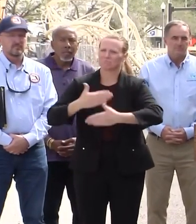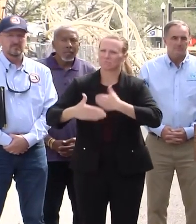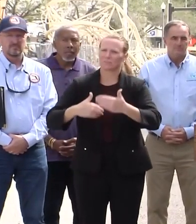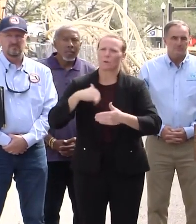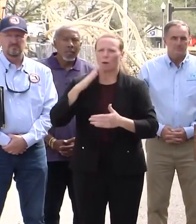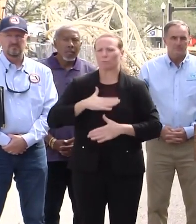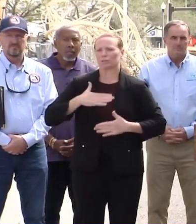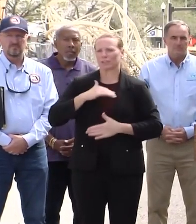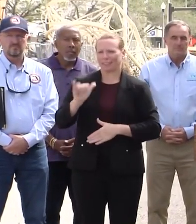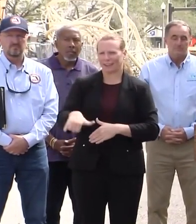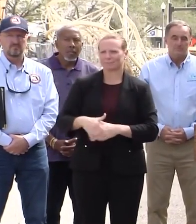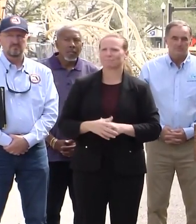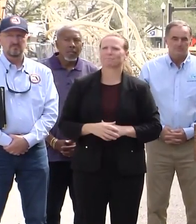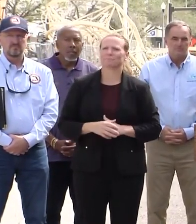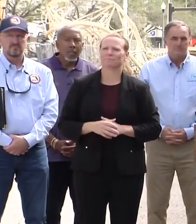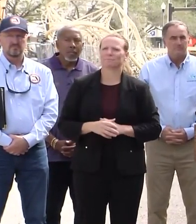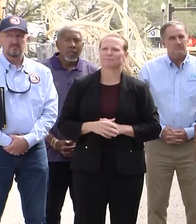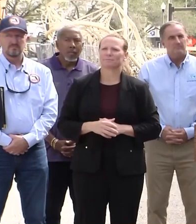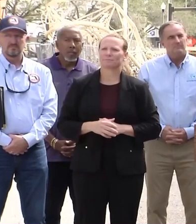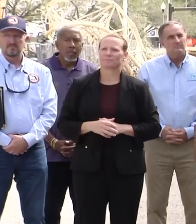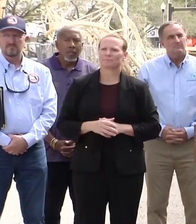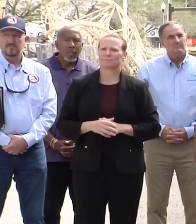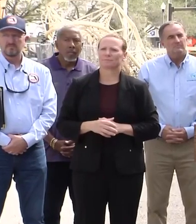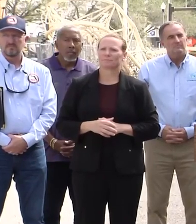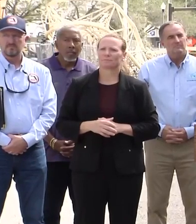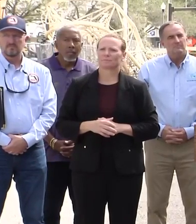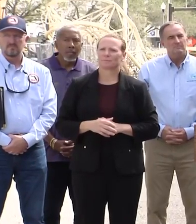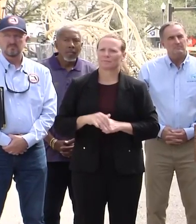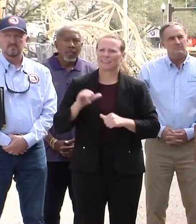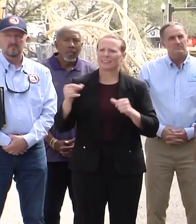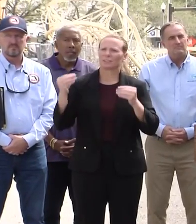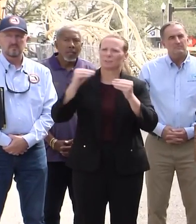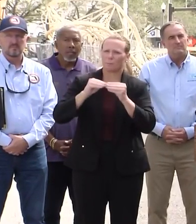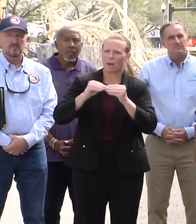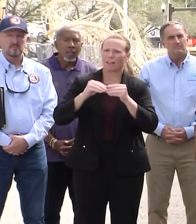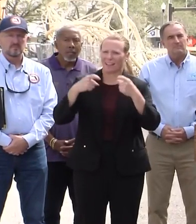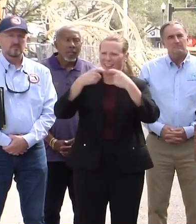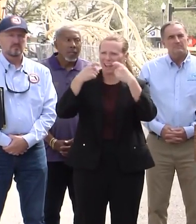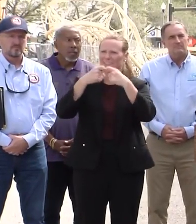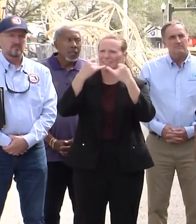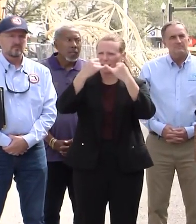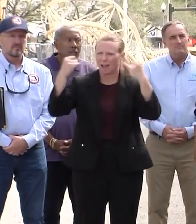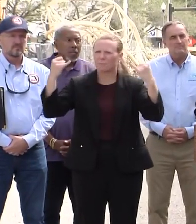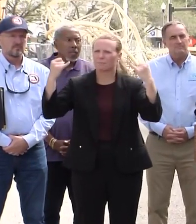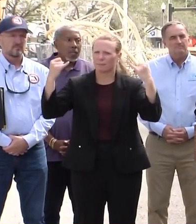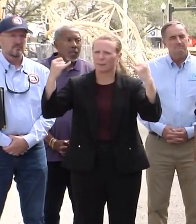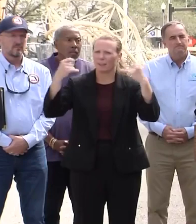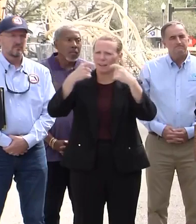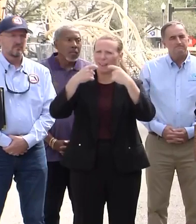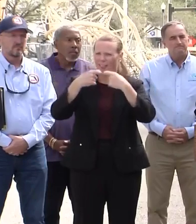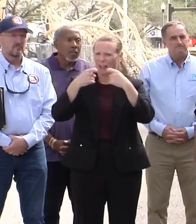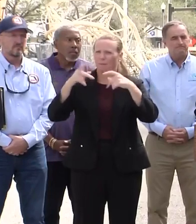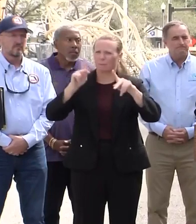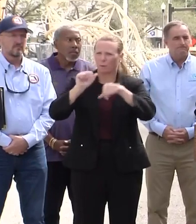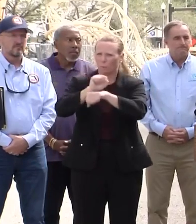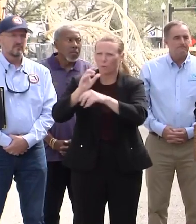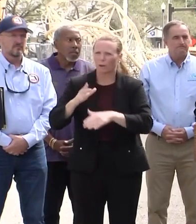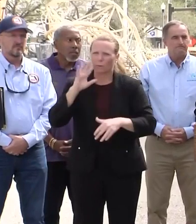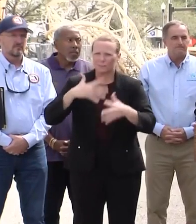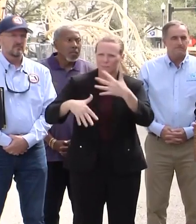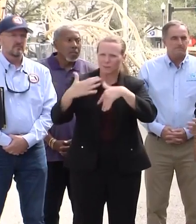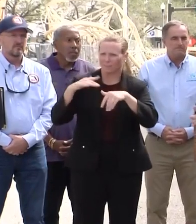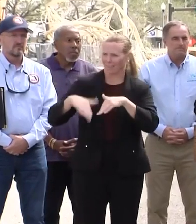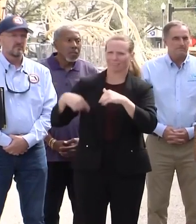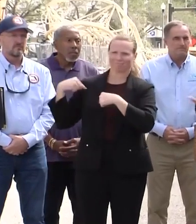is more linemen were pre-staged for this storm than have ever been done in the history of